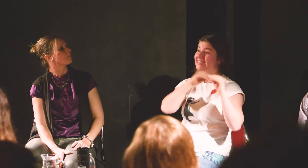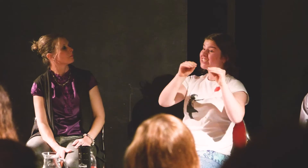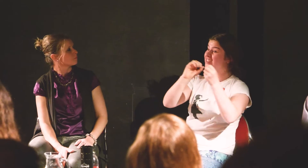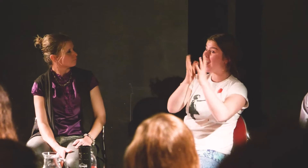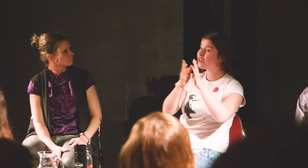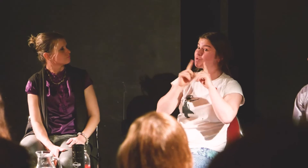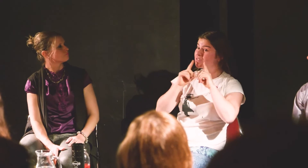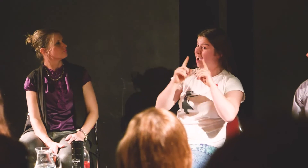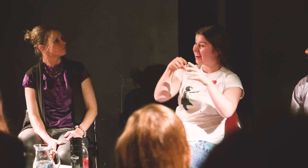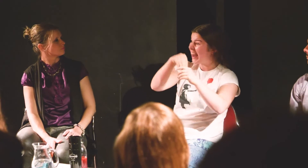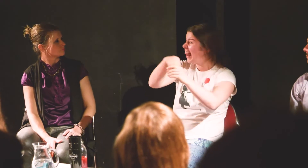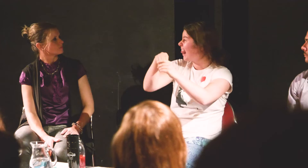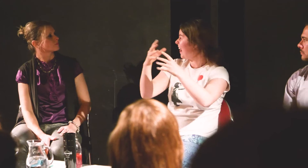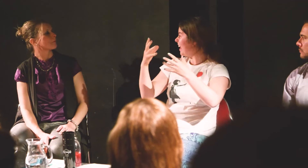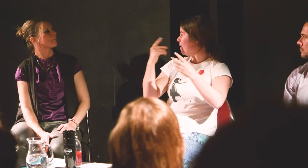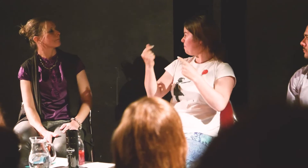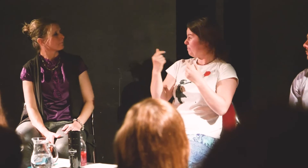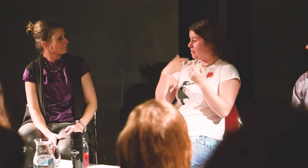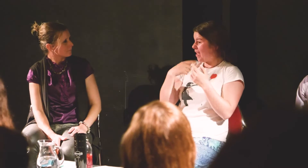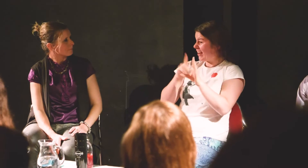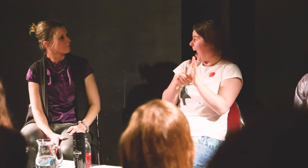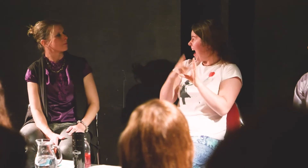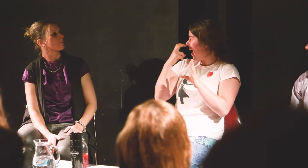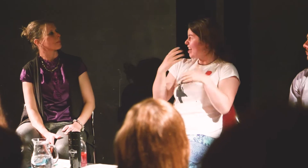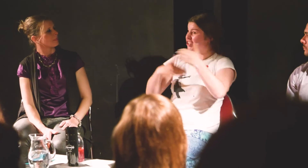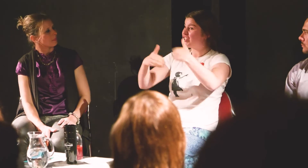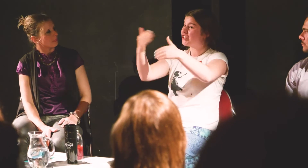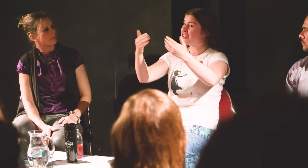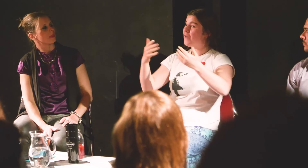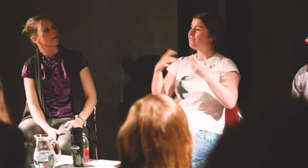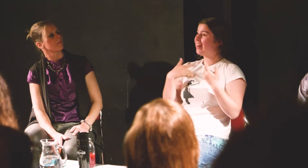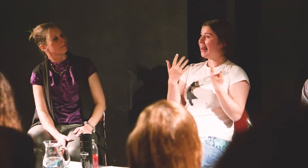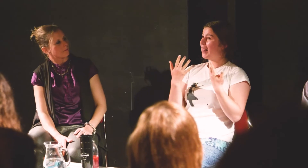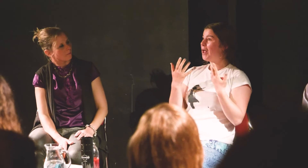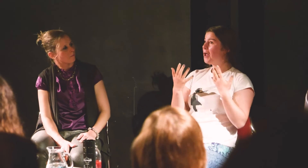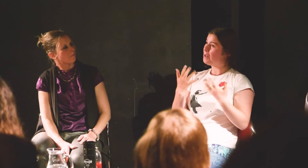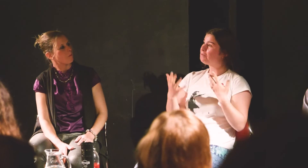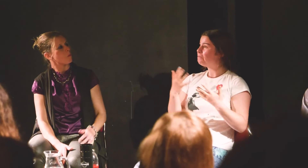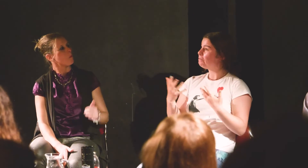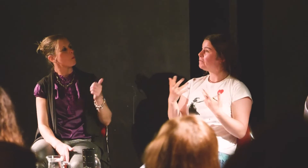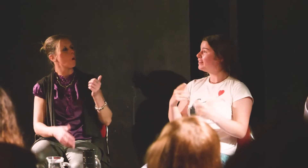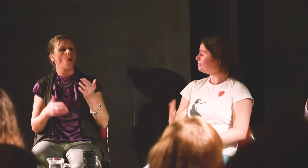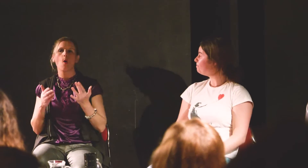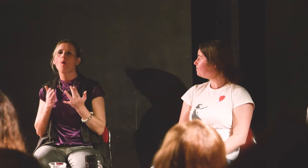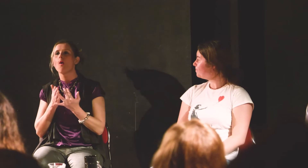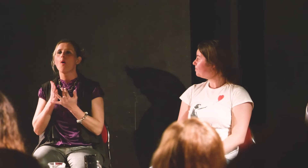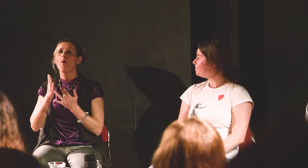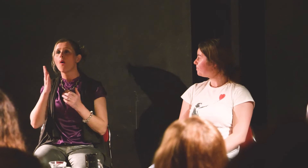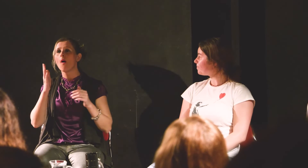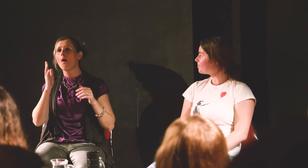quite easy, and for me to be able to get a job as an NZSL tutor, I feel like that'll go pretty smoothly. I feel like my start in a deaf family has